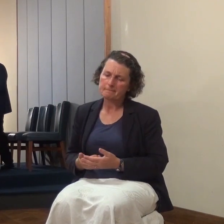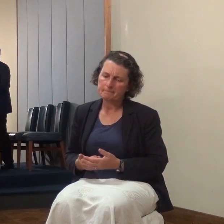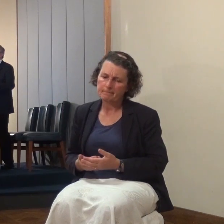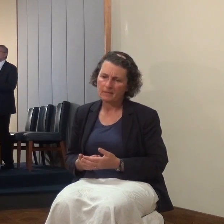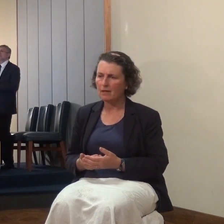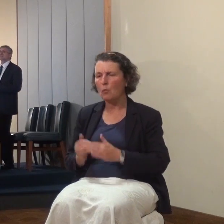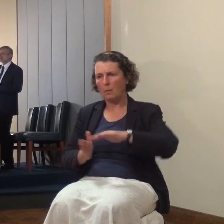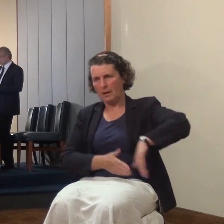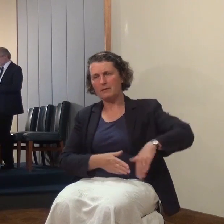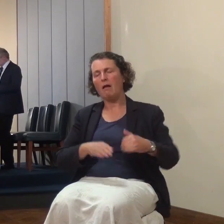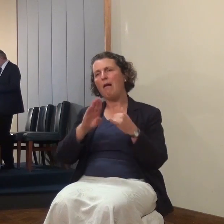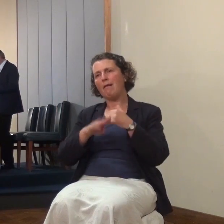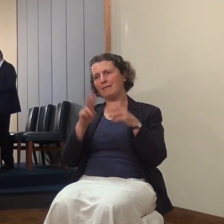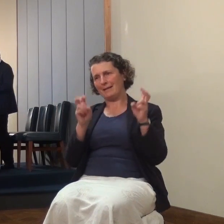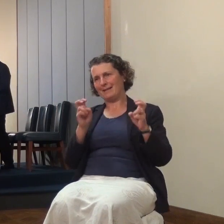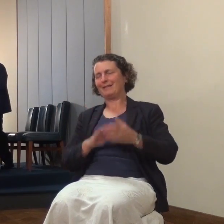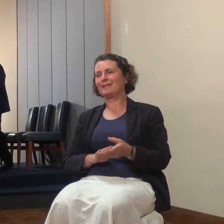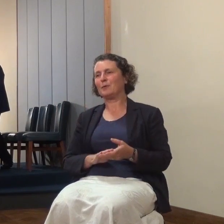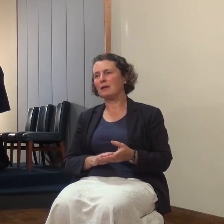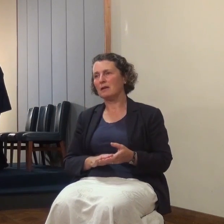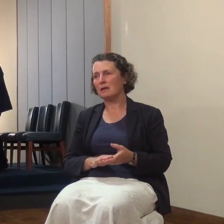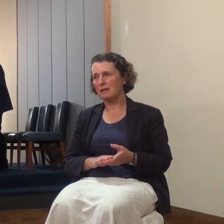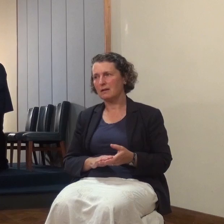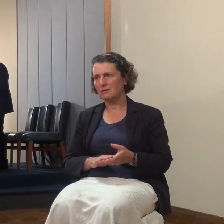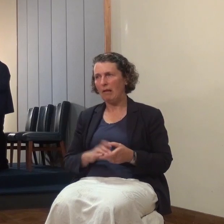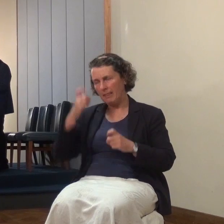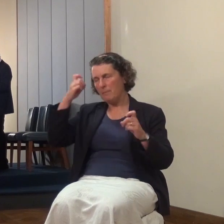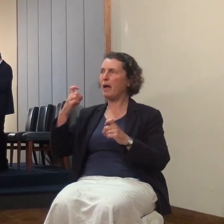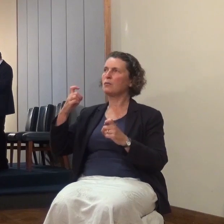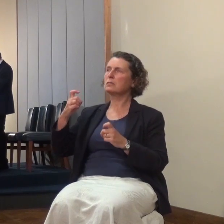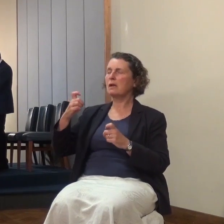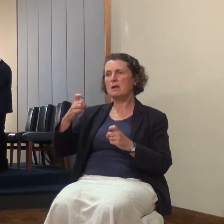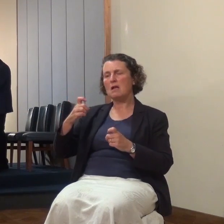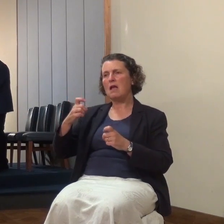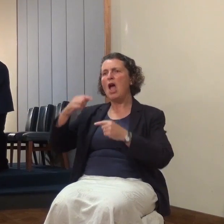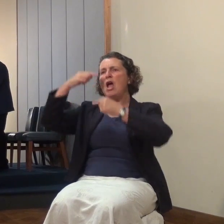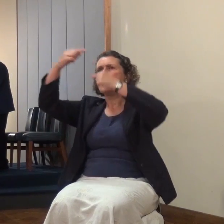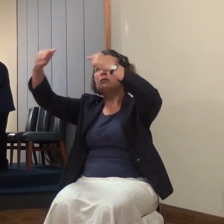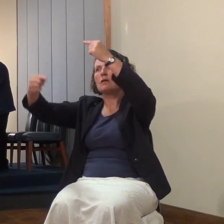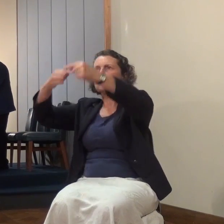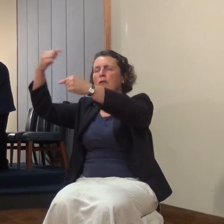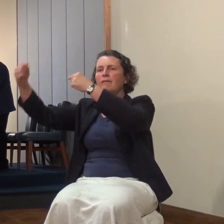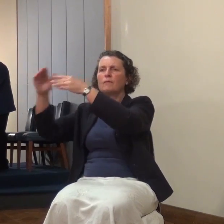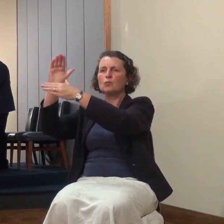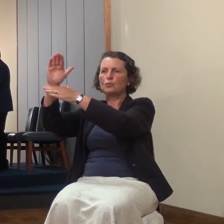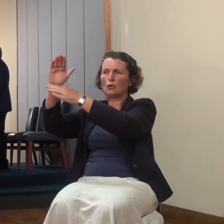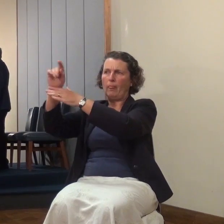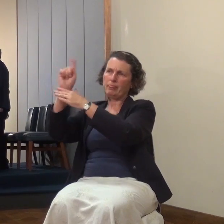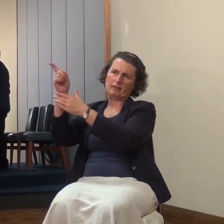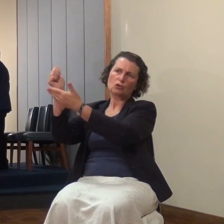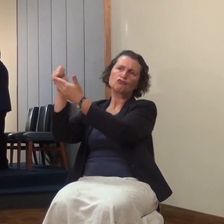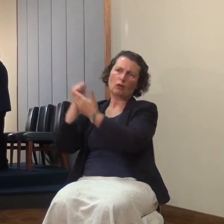my final heading tonight, the grace of believing in eternity. Grace of believing in eternity. It's